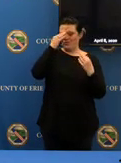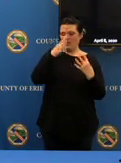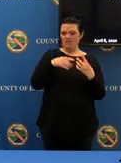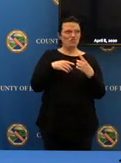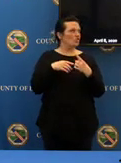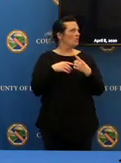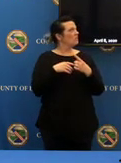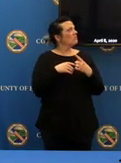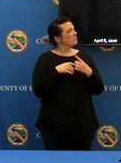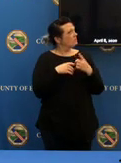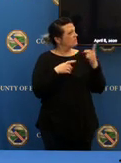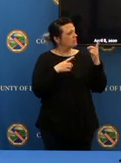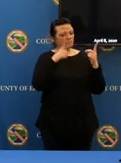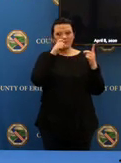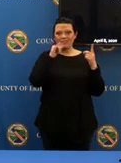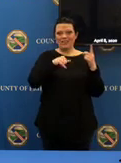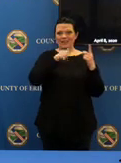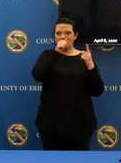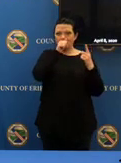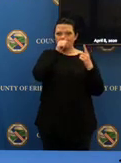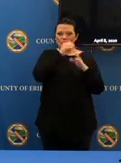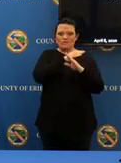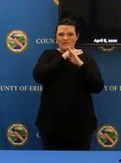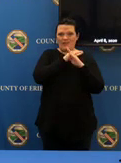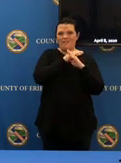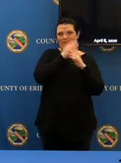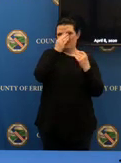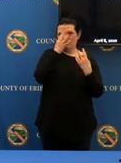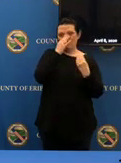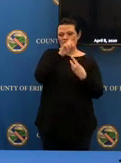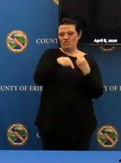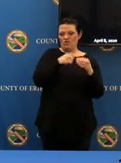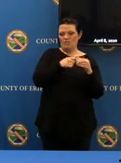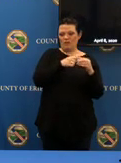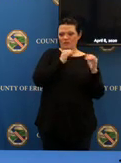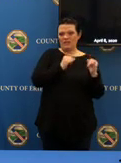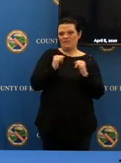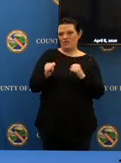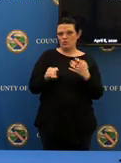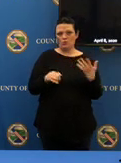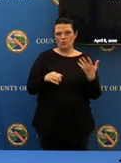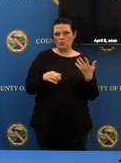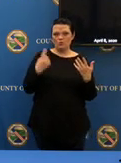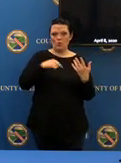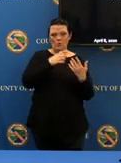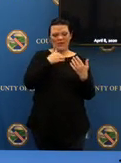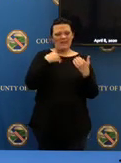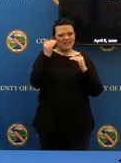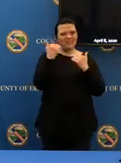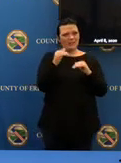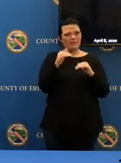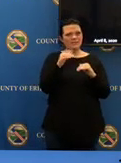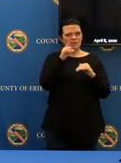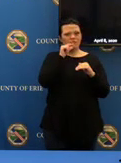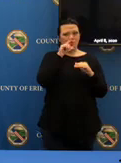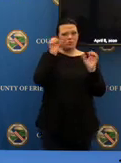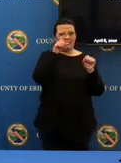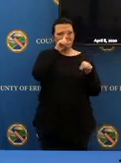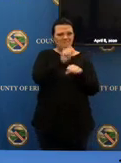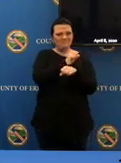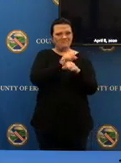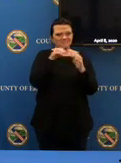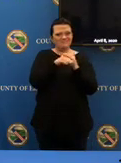seeing protected data regarding an individual. So we have limitations on who can actually access